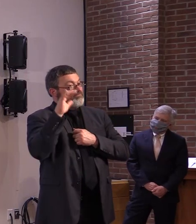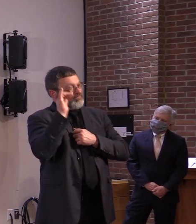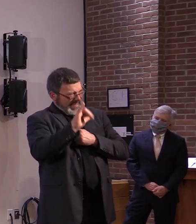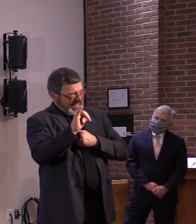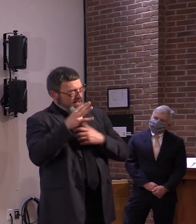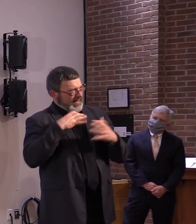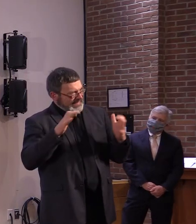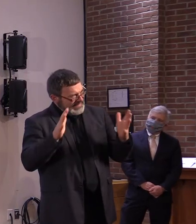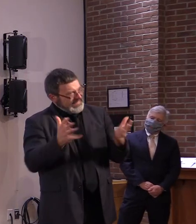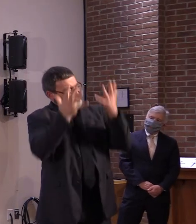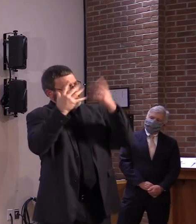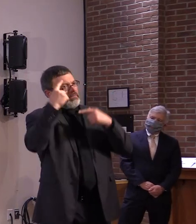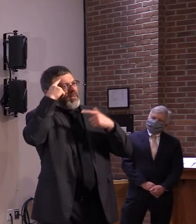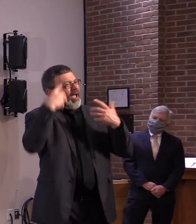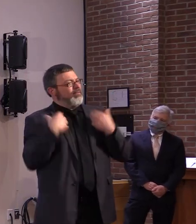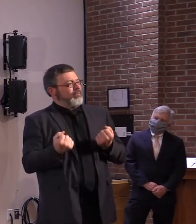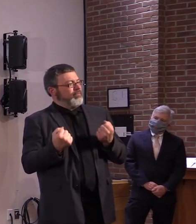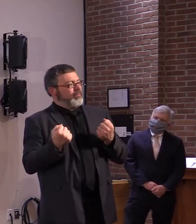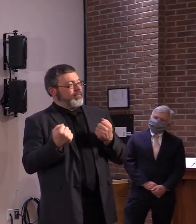that